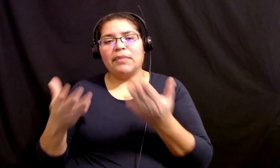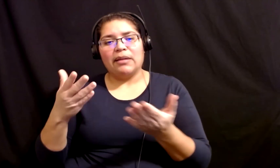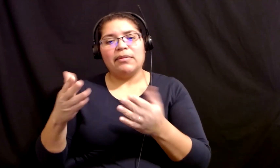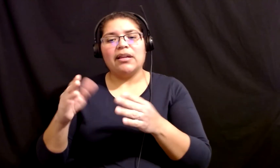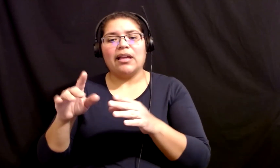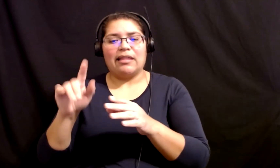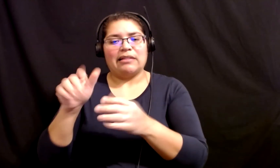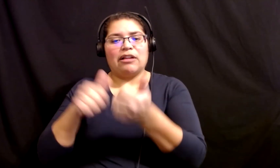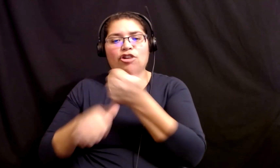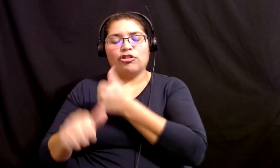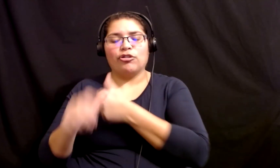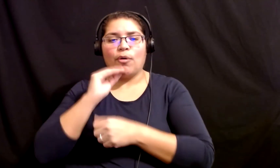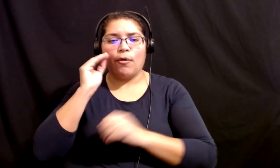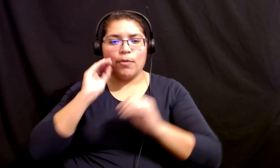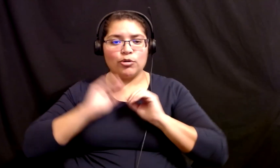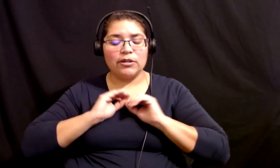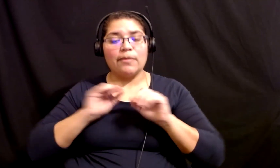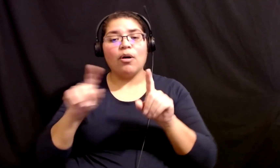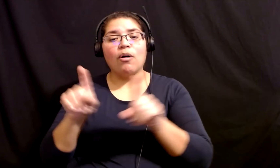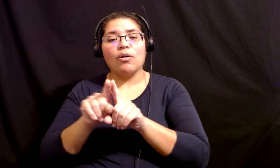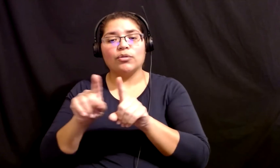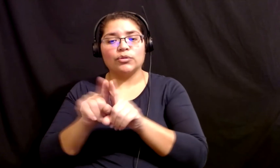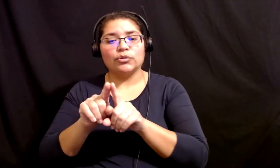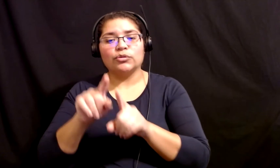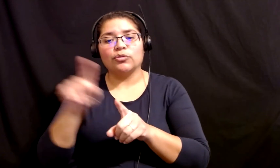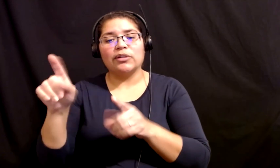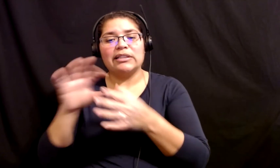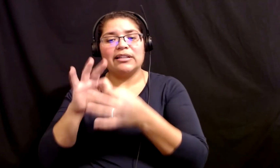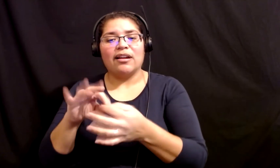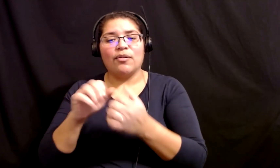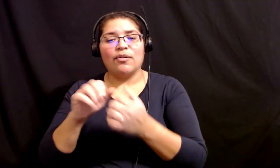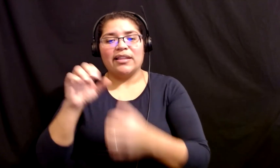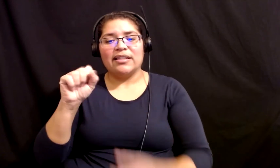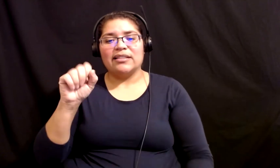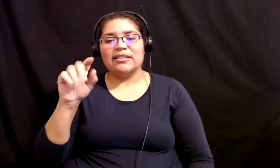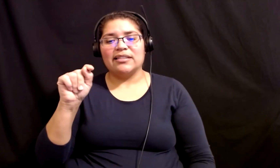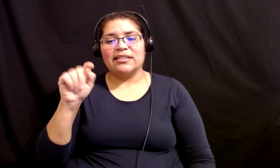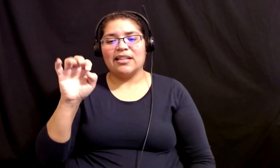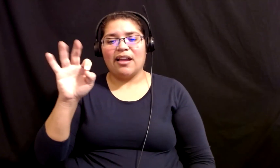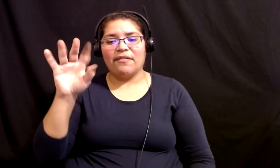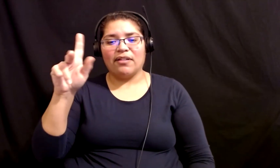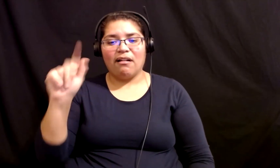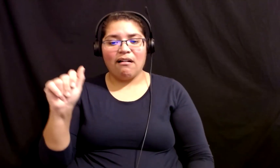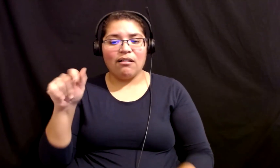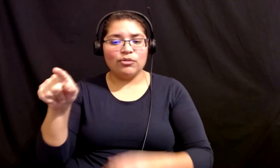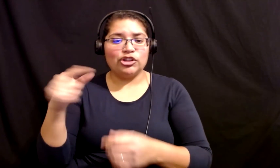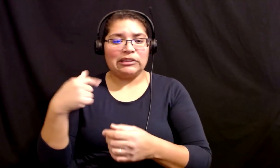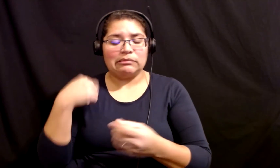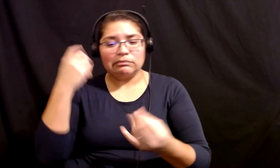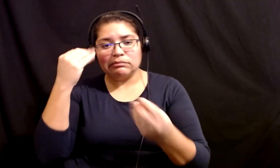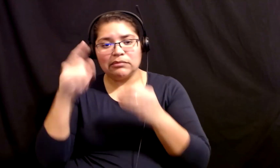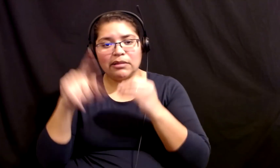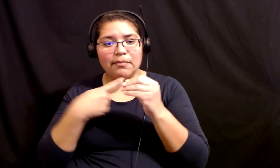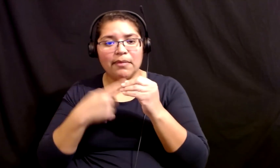see, depending on what STEPCO might have in the works or